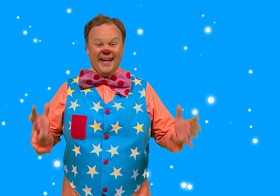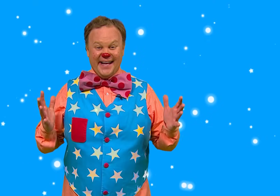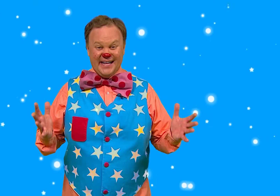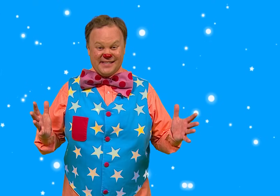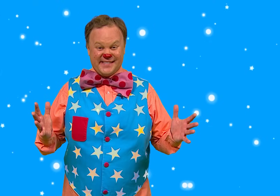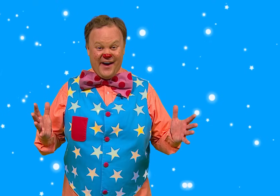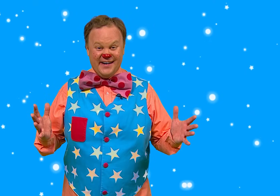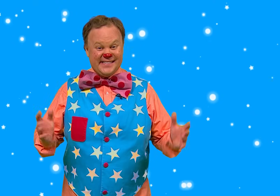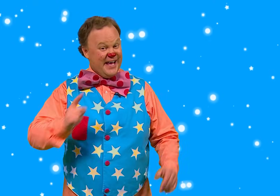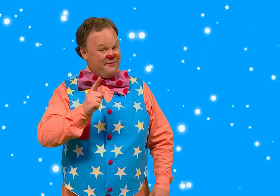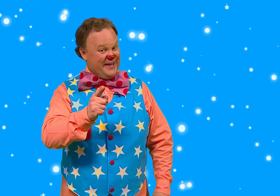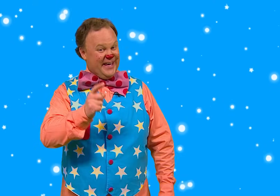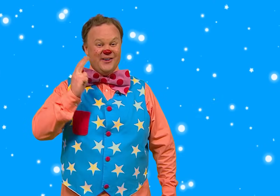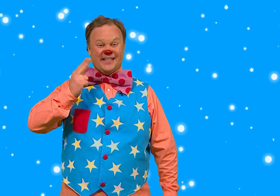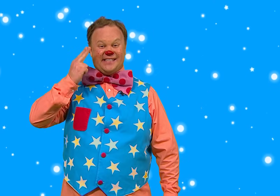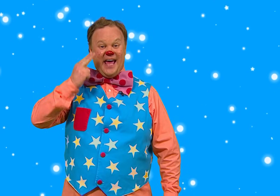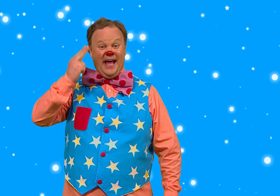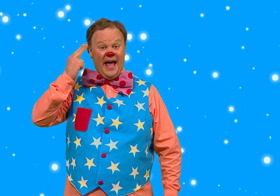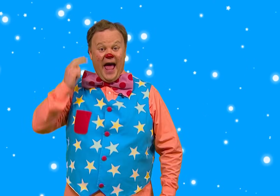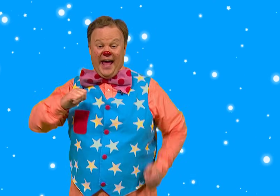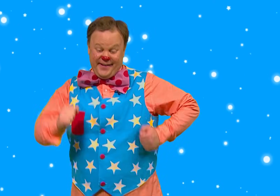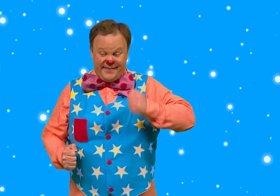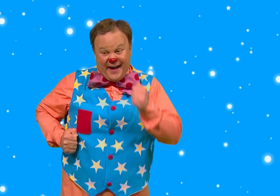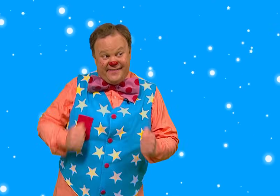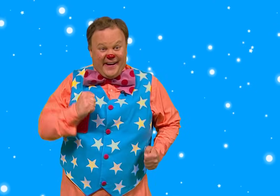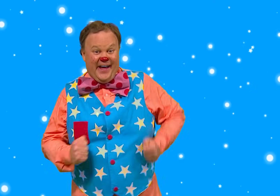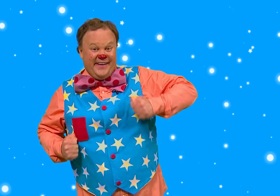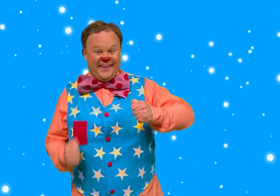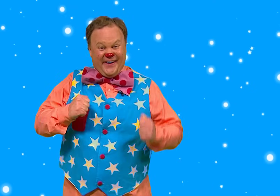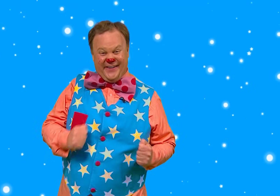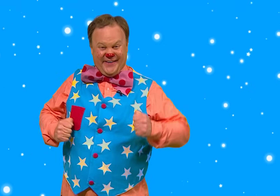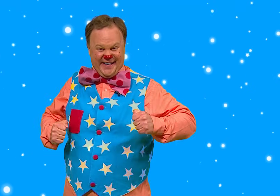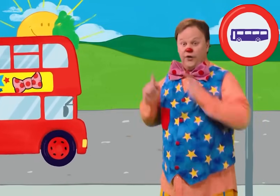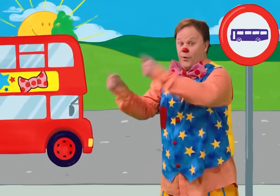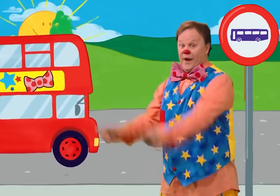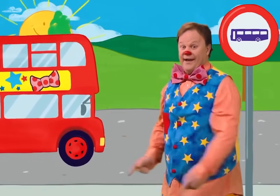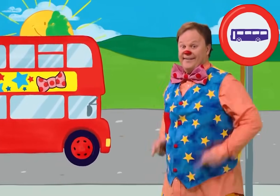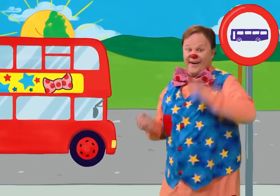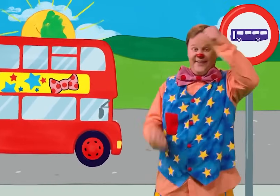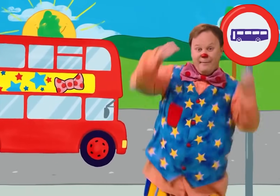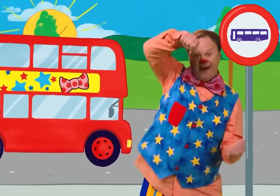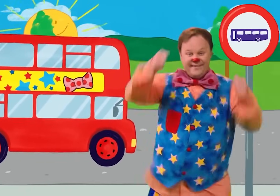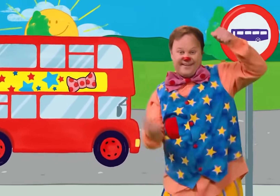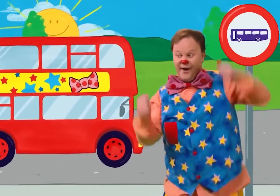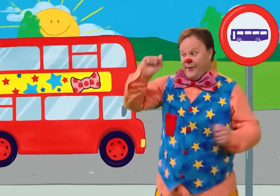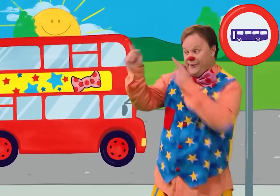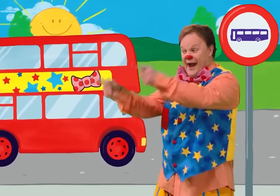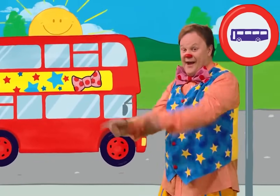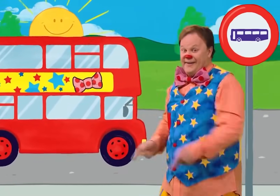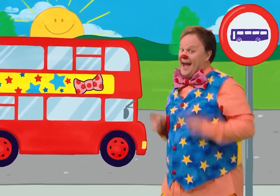And lots of songs for you to sing and dance along to. The wheels on the bus go round